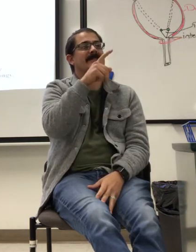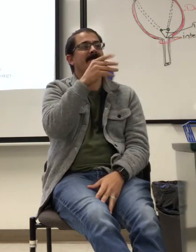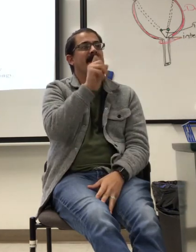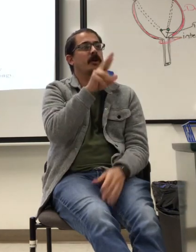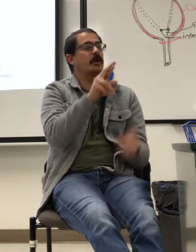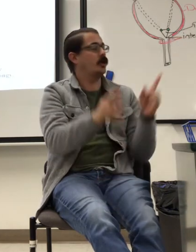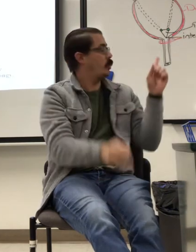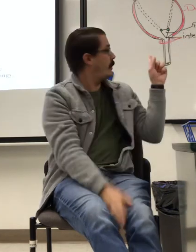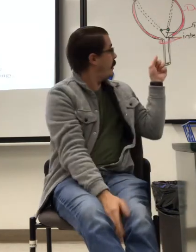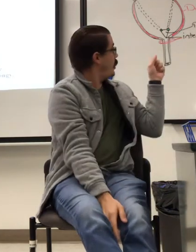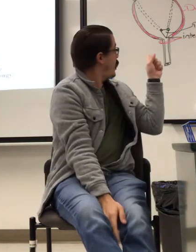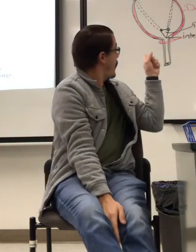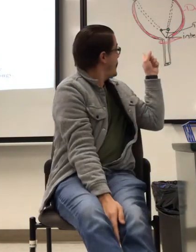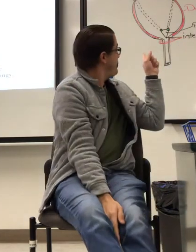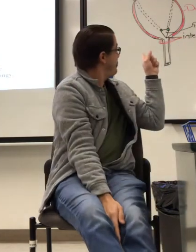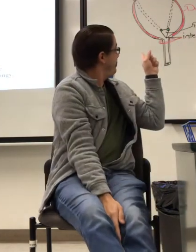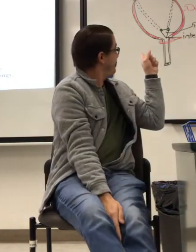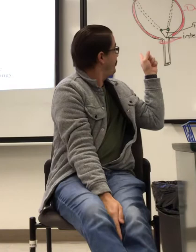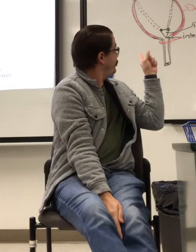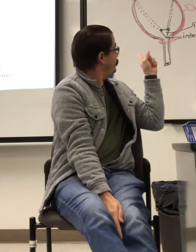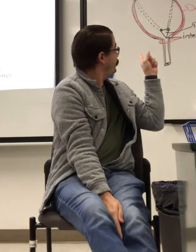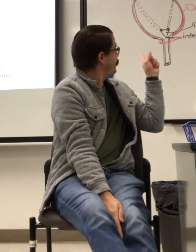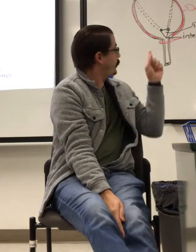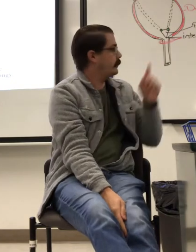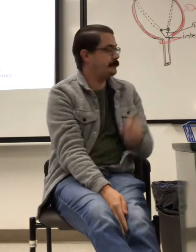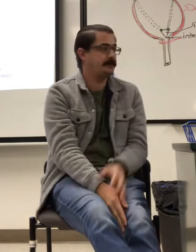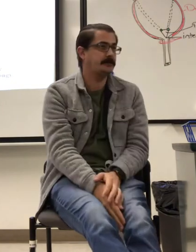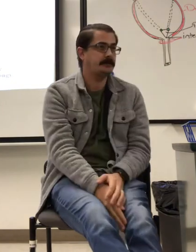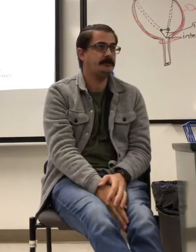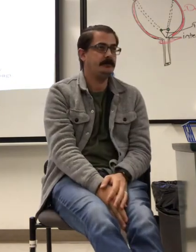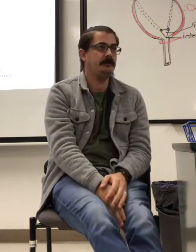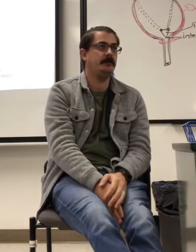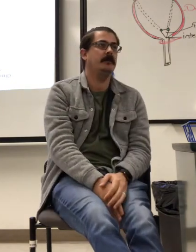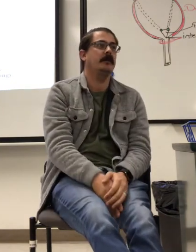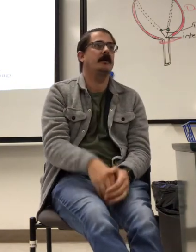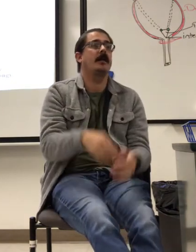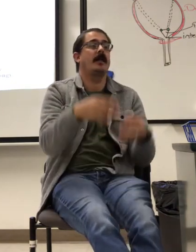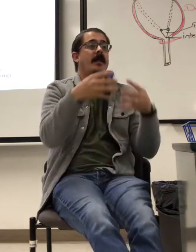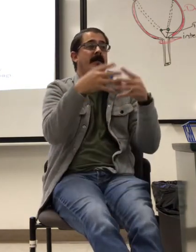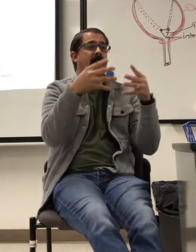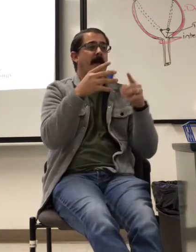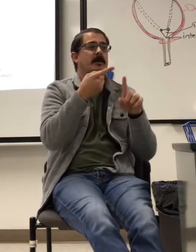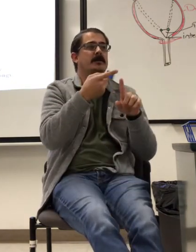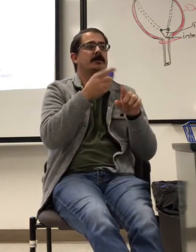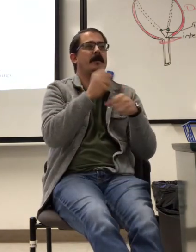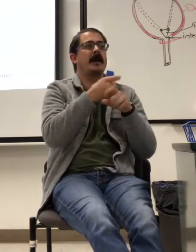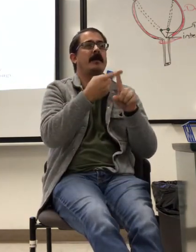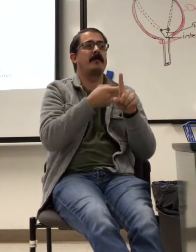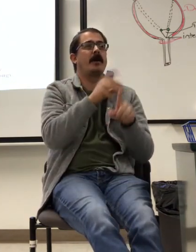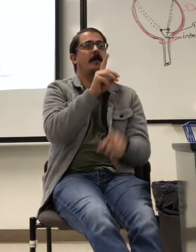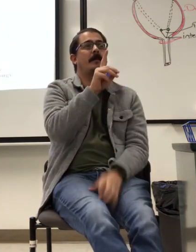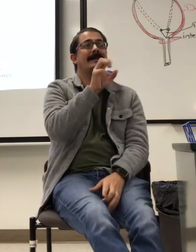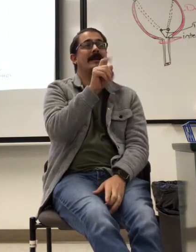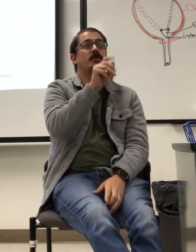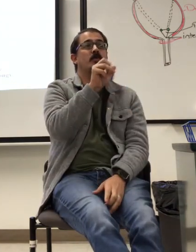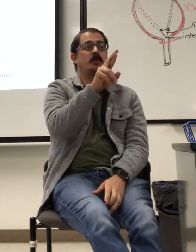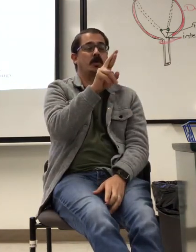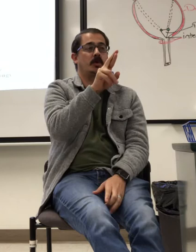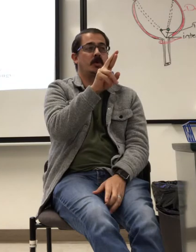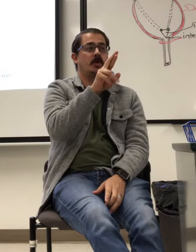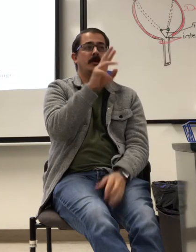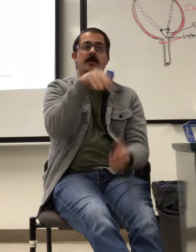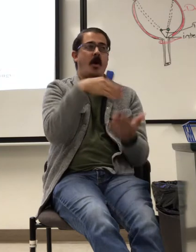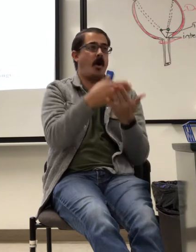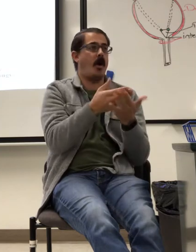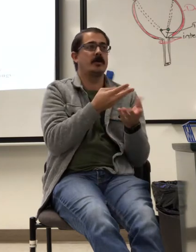right there. So I want you to know that the internal urethral sphincter, the fibers are derived from detrusor, so it's all